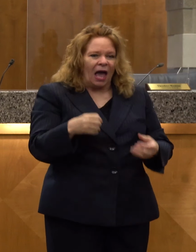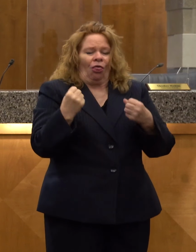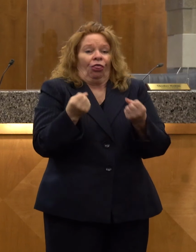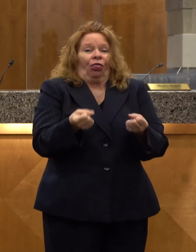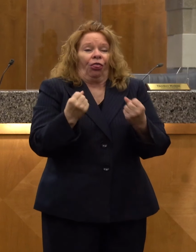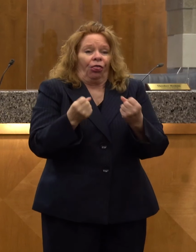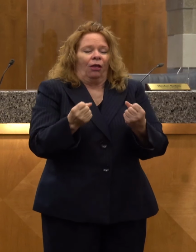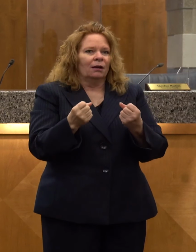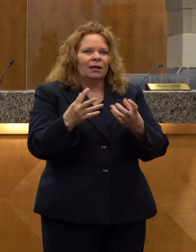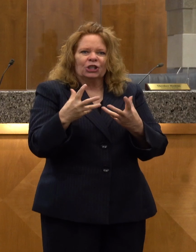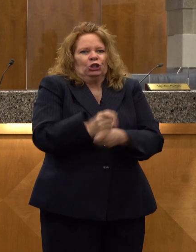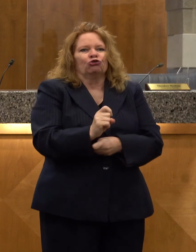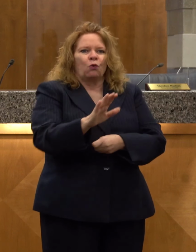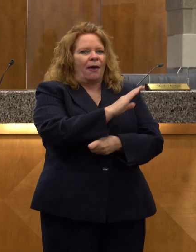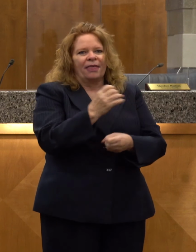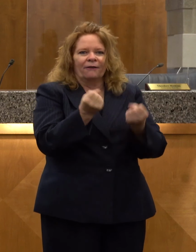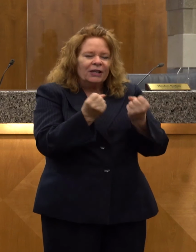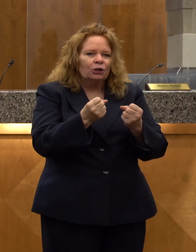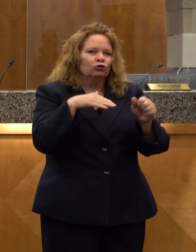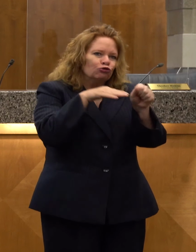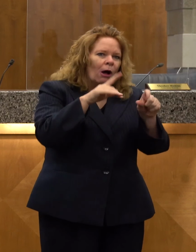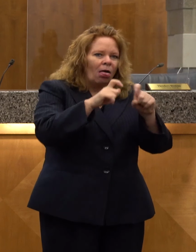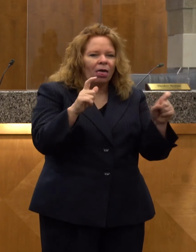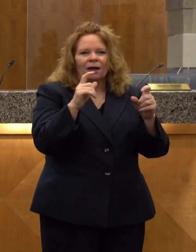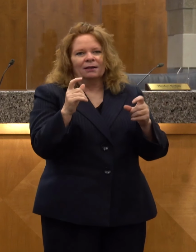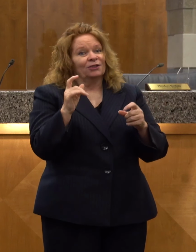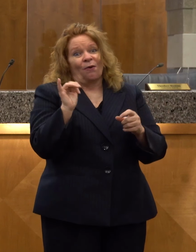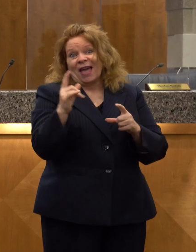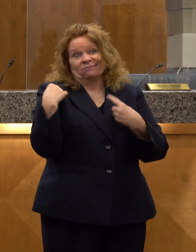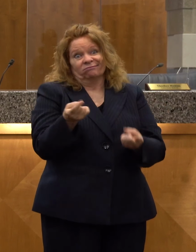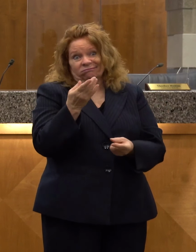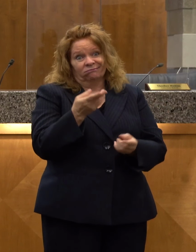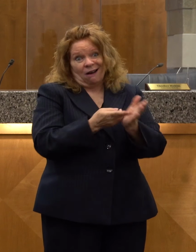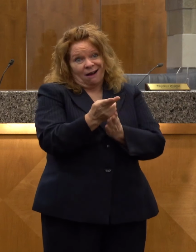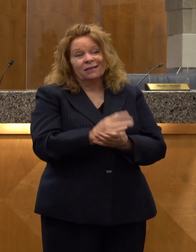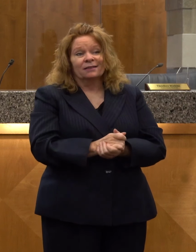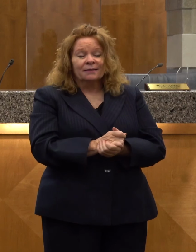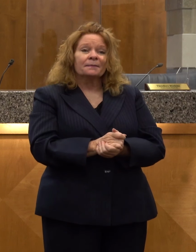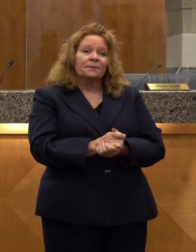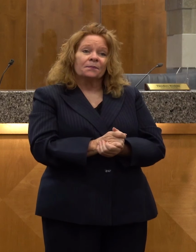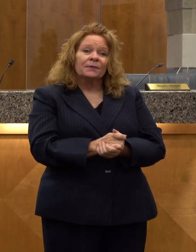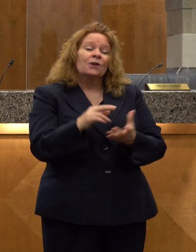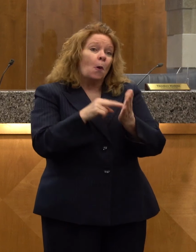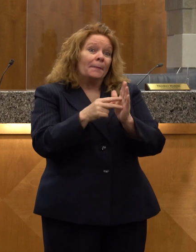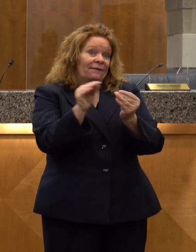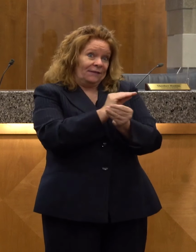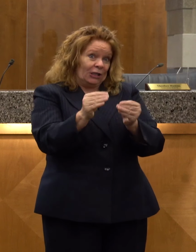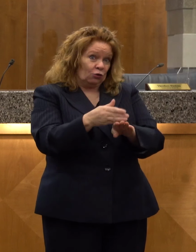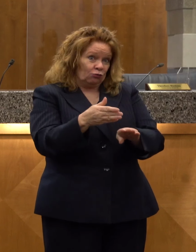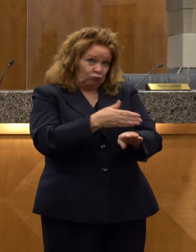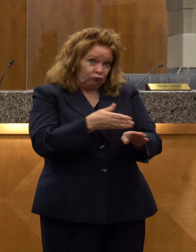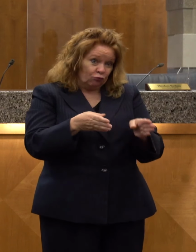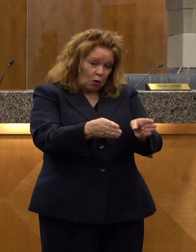up the vehicles, okay? And that's just being up front. So in that respect, fixing this road is gonna